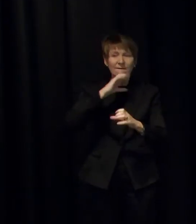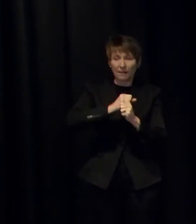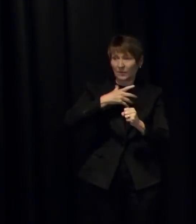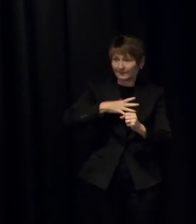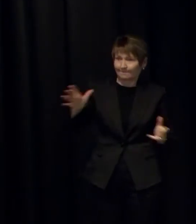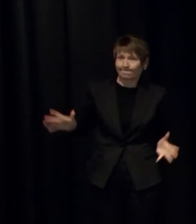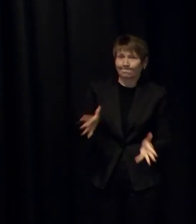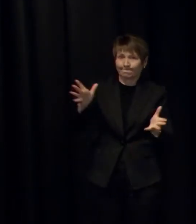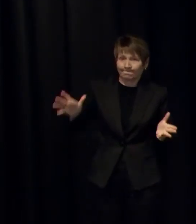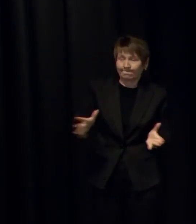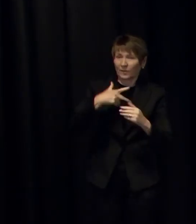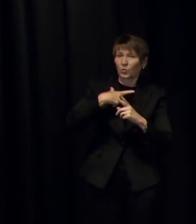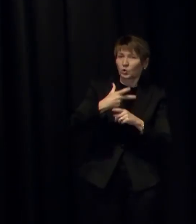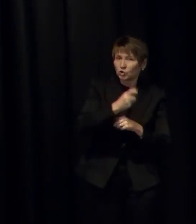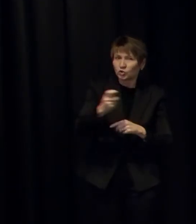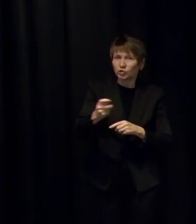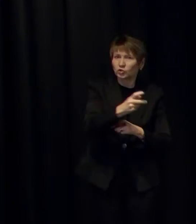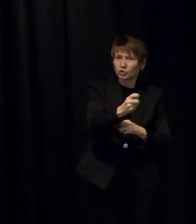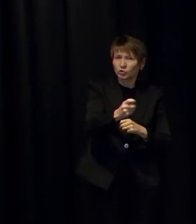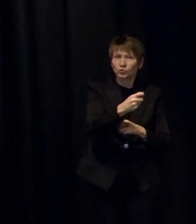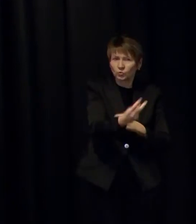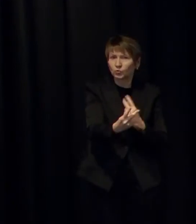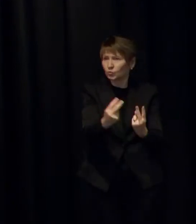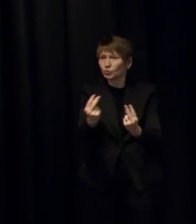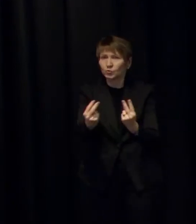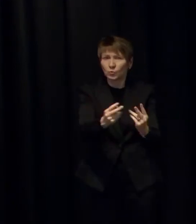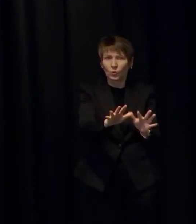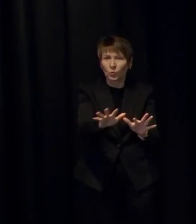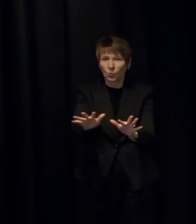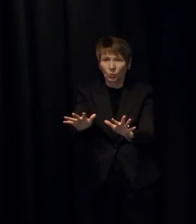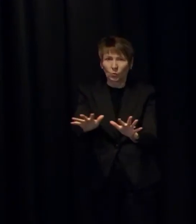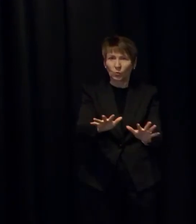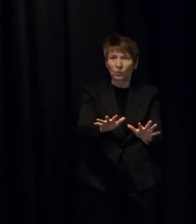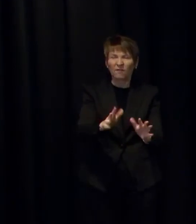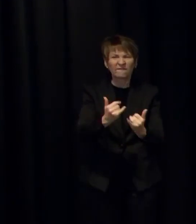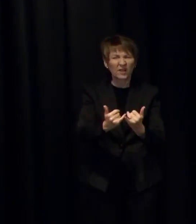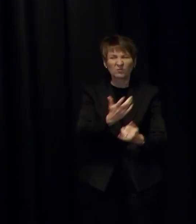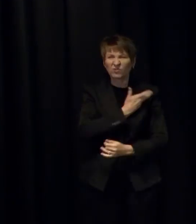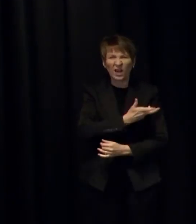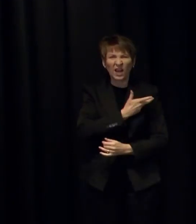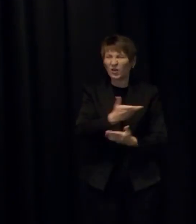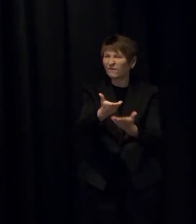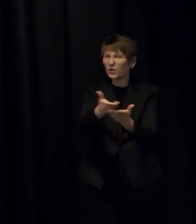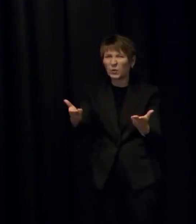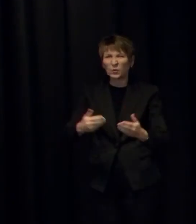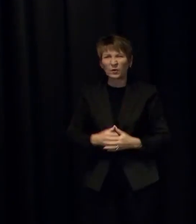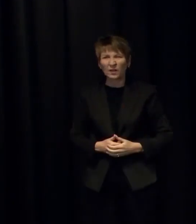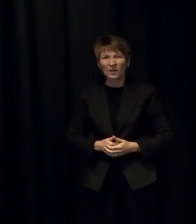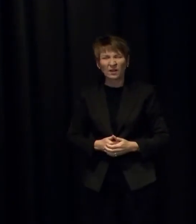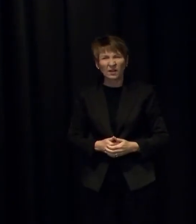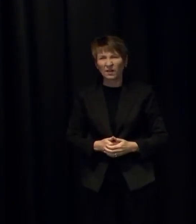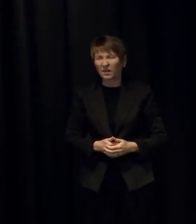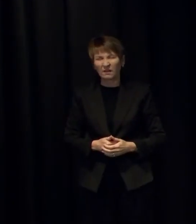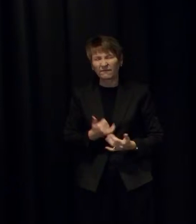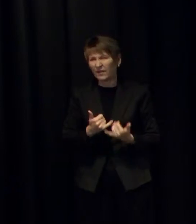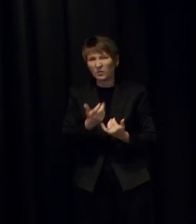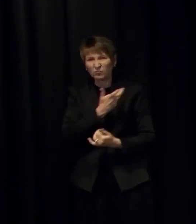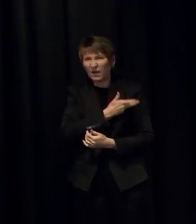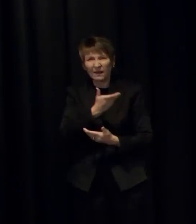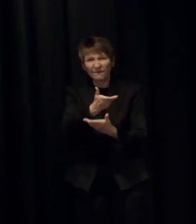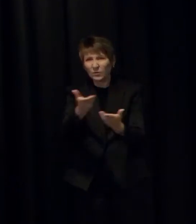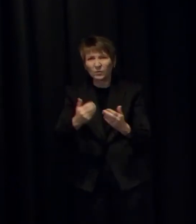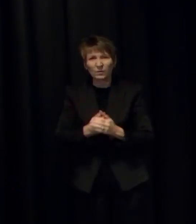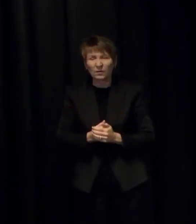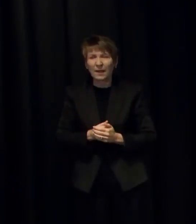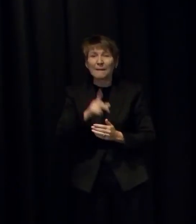effort, and Victorians should be proud, and I'm proud of them for what they've achieved. We do have to finish it off, though. No one's sort of calling time